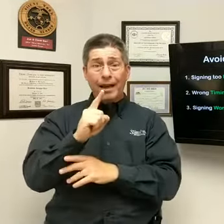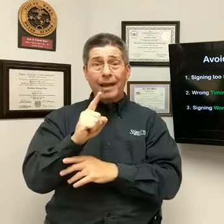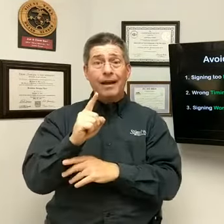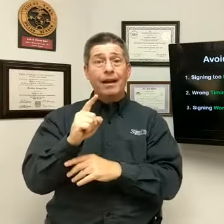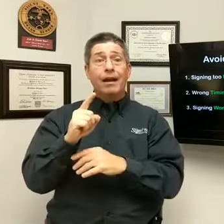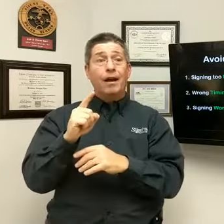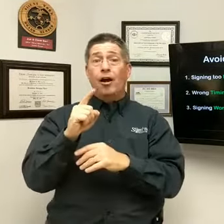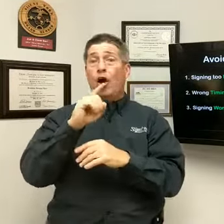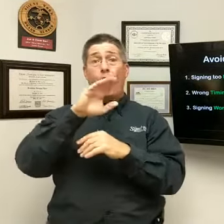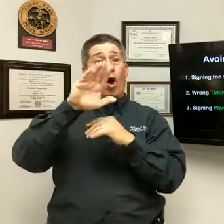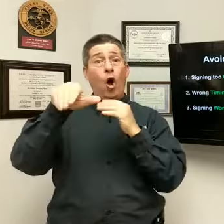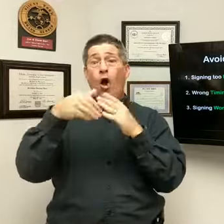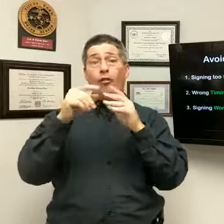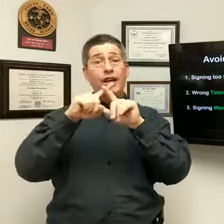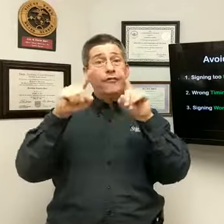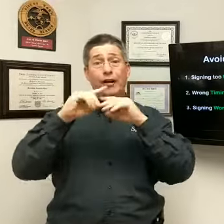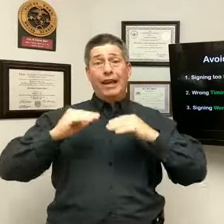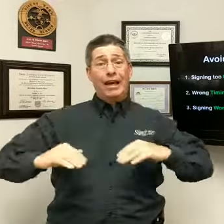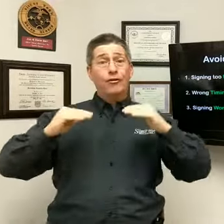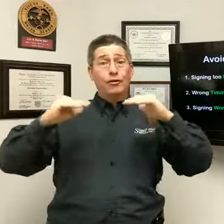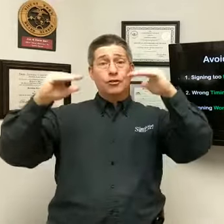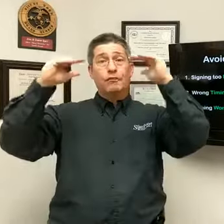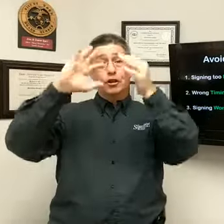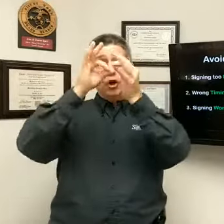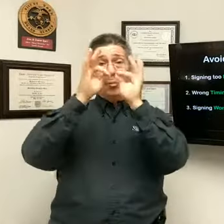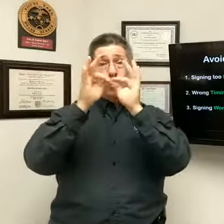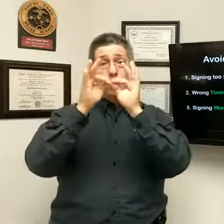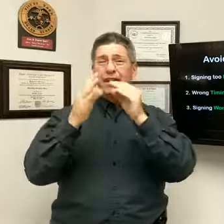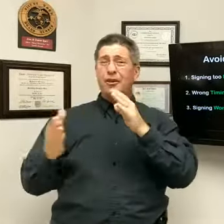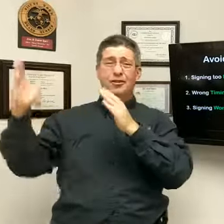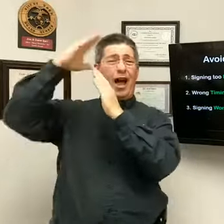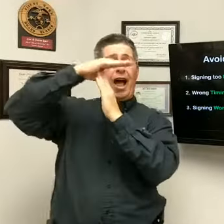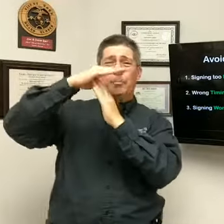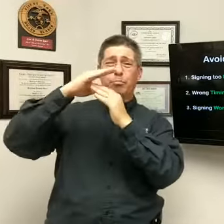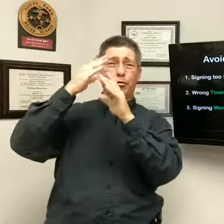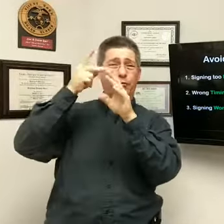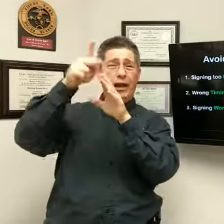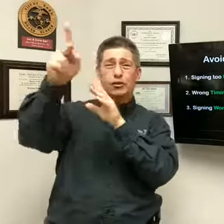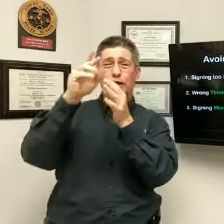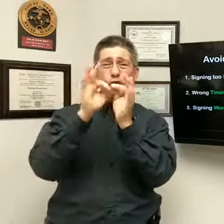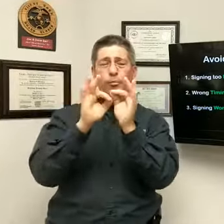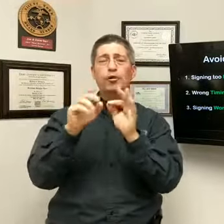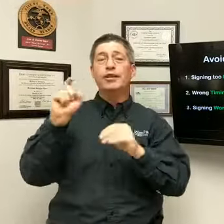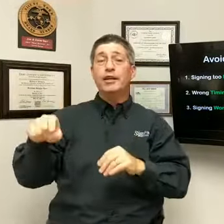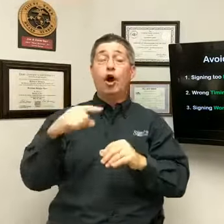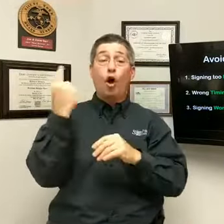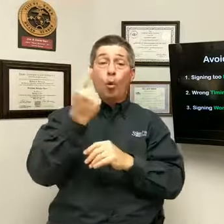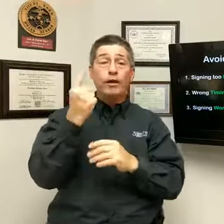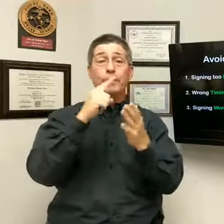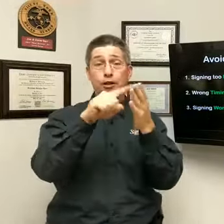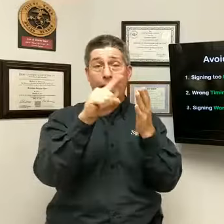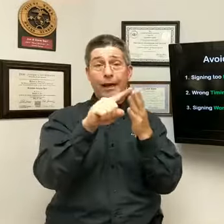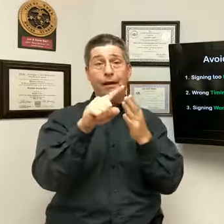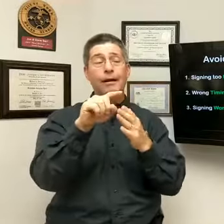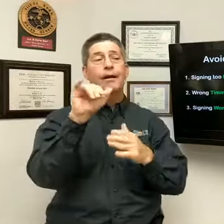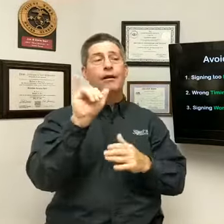really, all the different levels of interpreter, even top professional interpreters, need to always be checking for